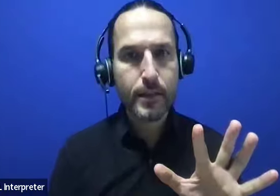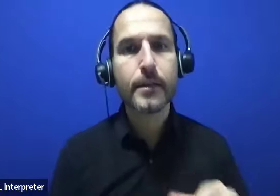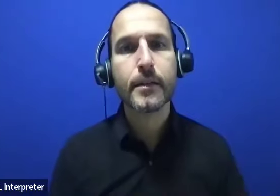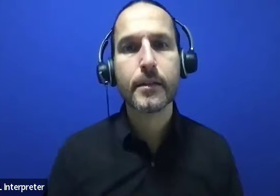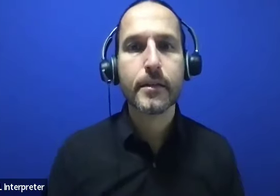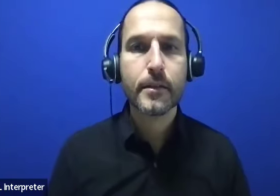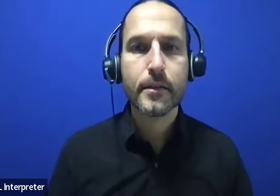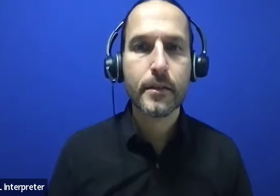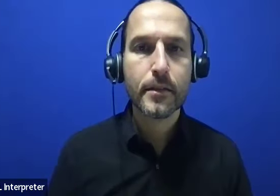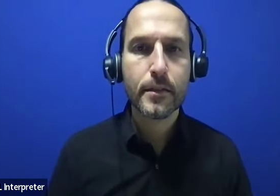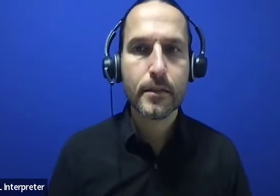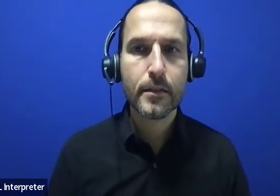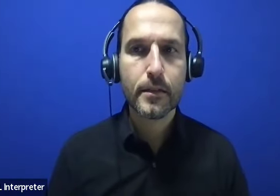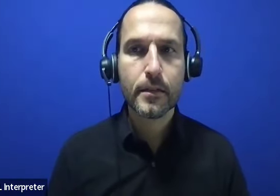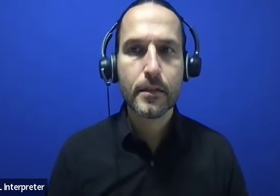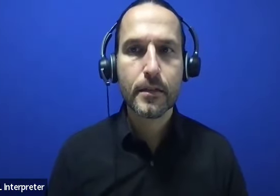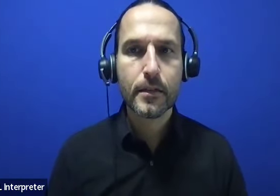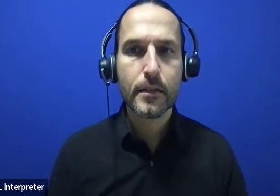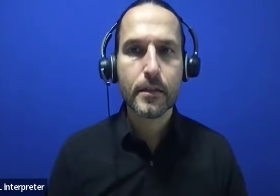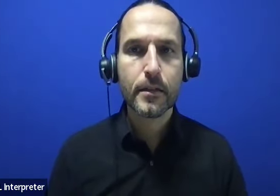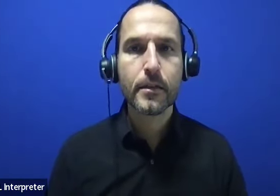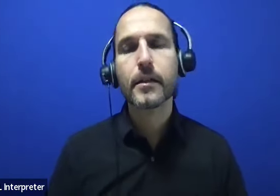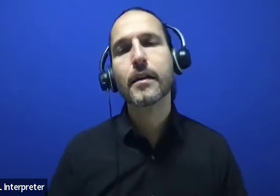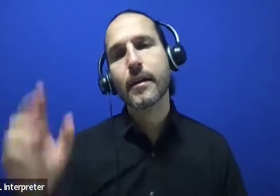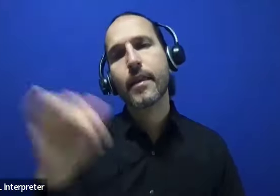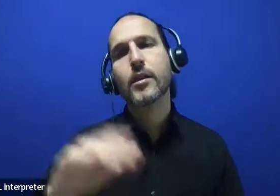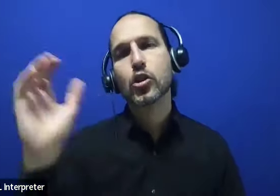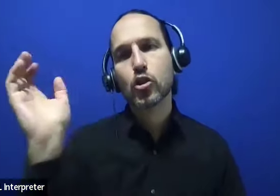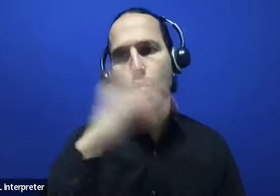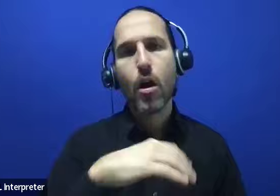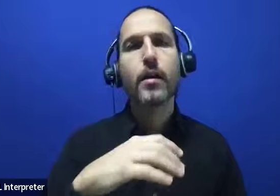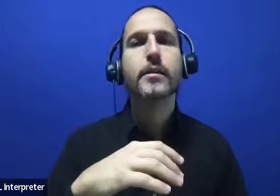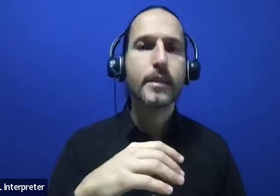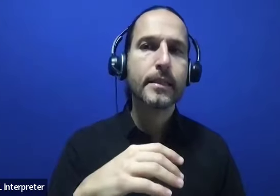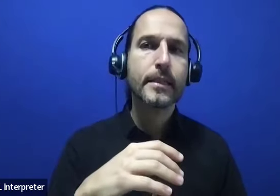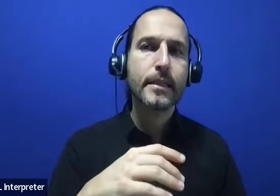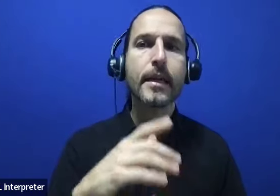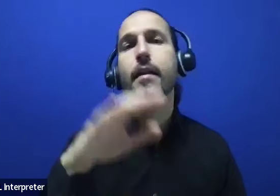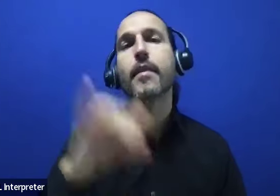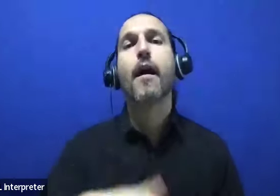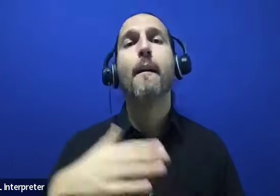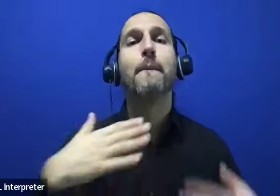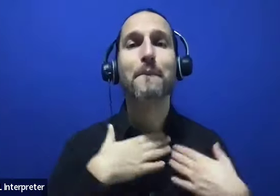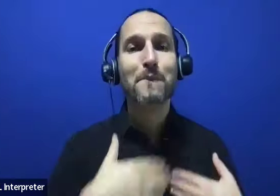So this must be a really weird sensation to be lacking this sense because your whole